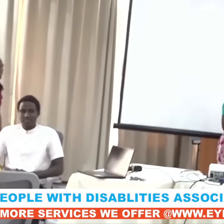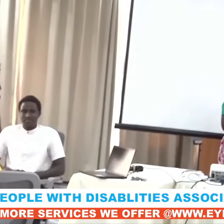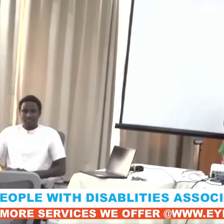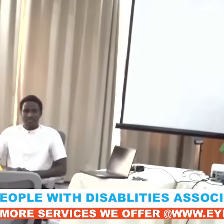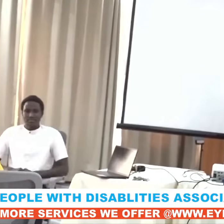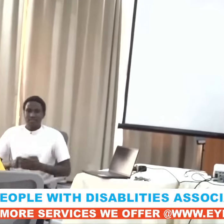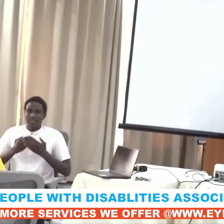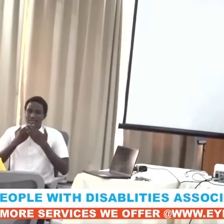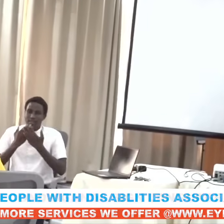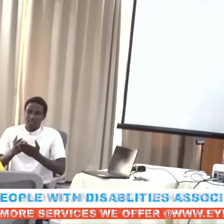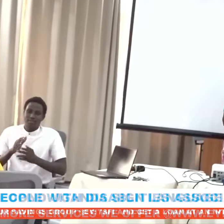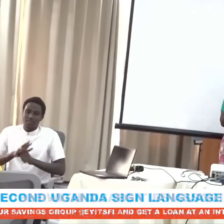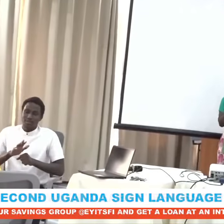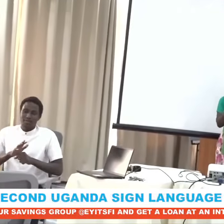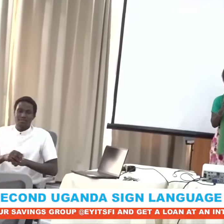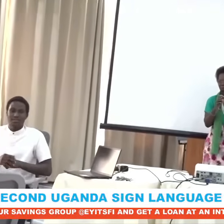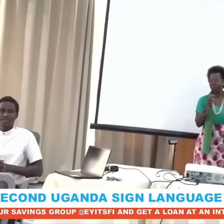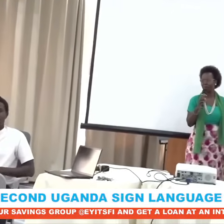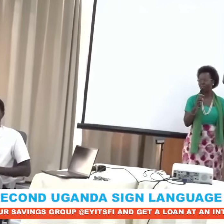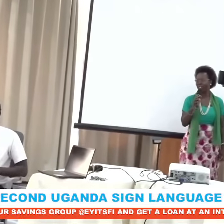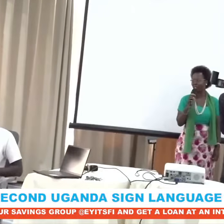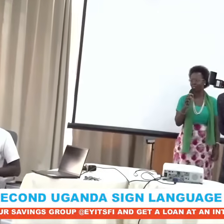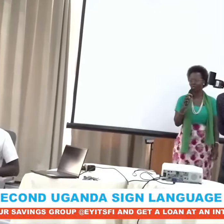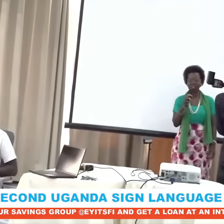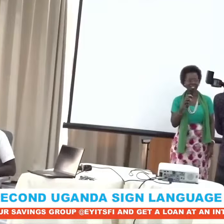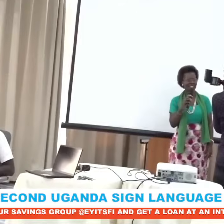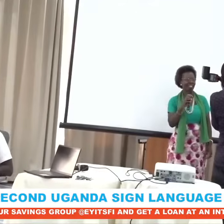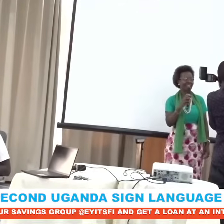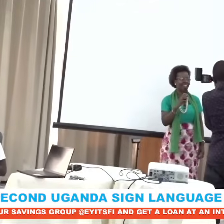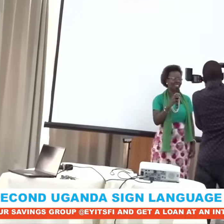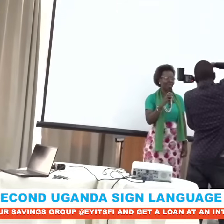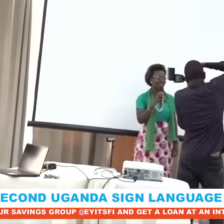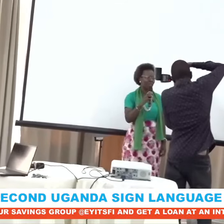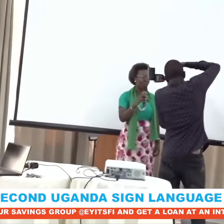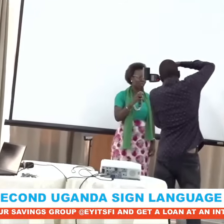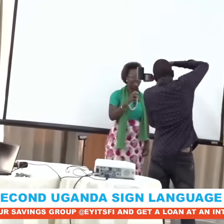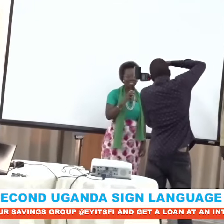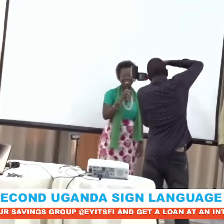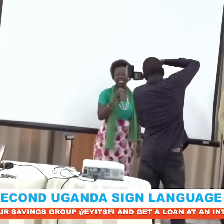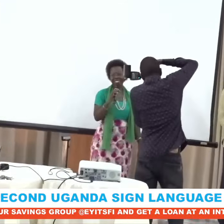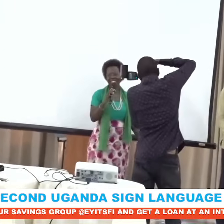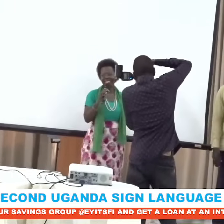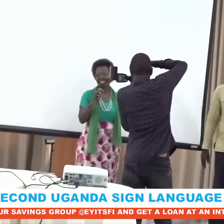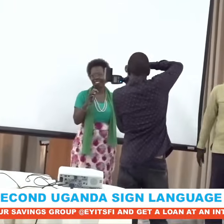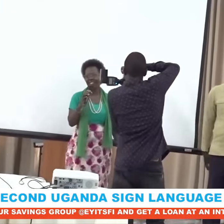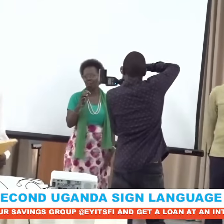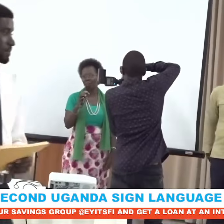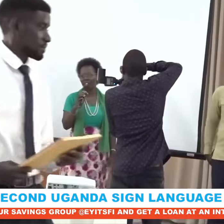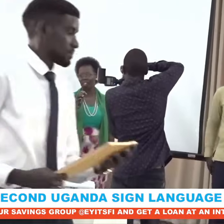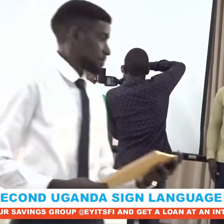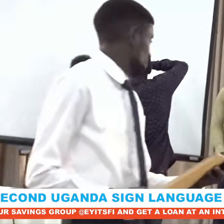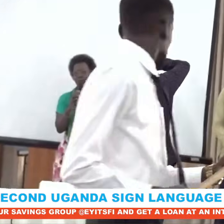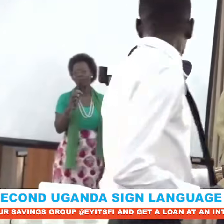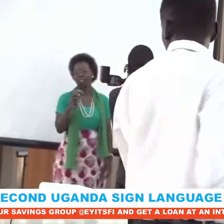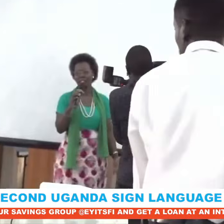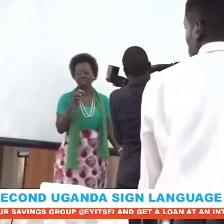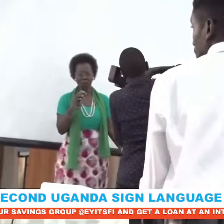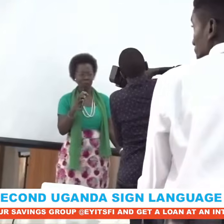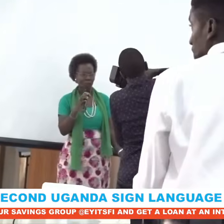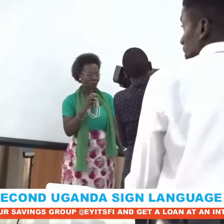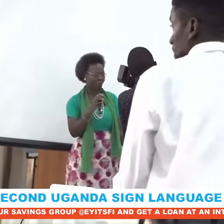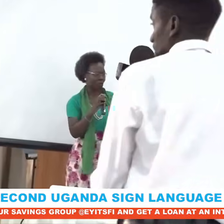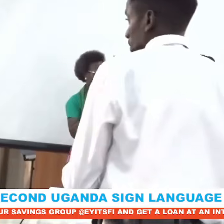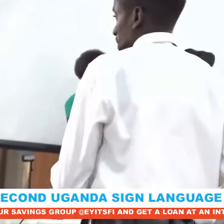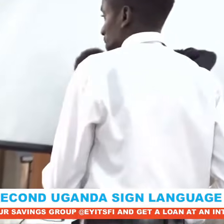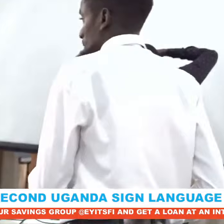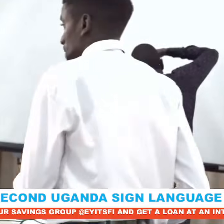Thank you very much, our Public Relations Officer, colleagues. I would like to congratulate all